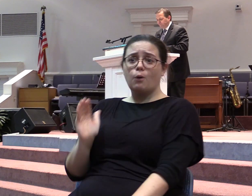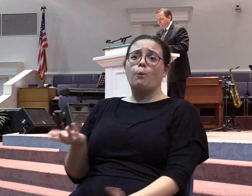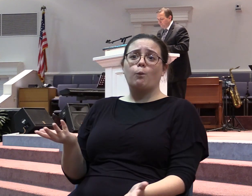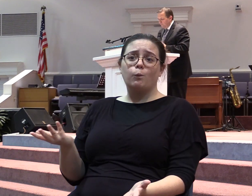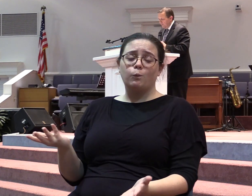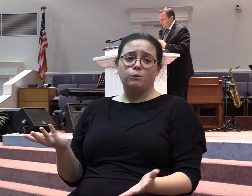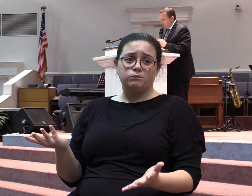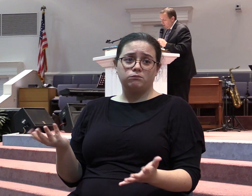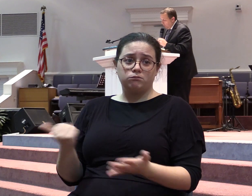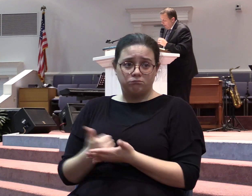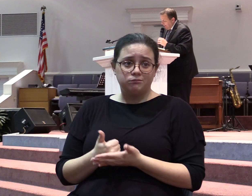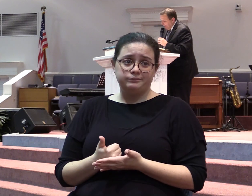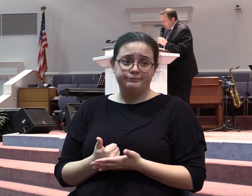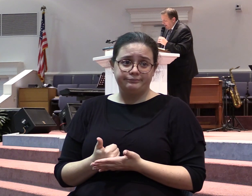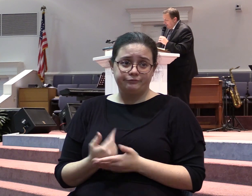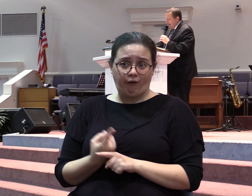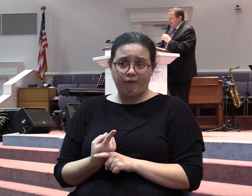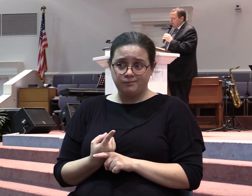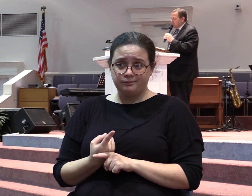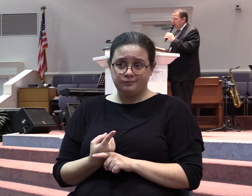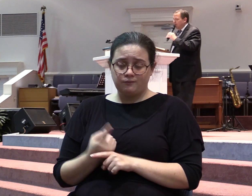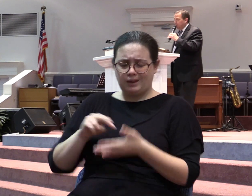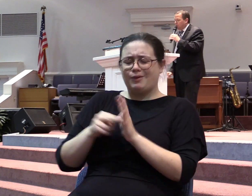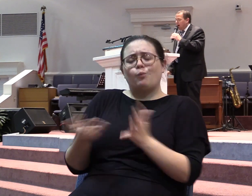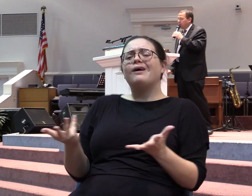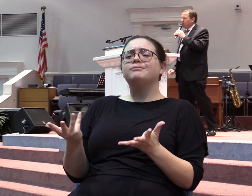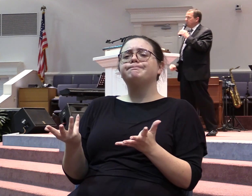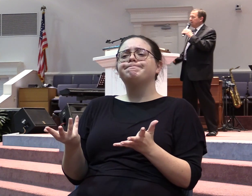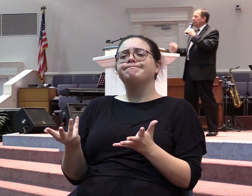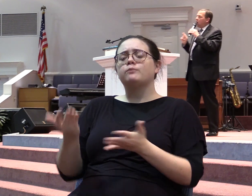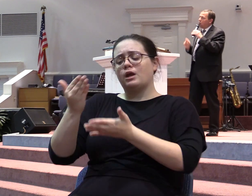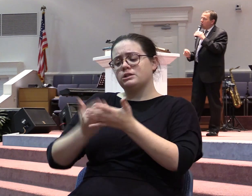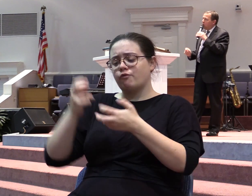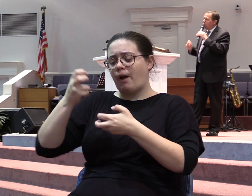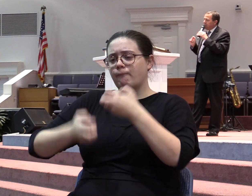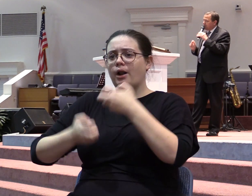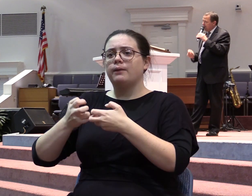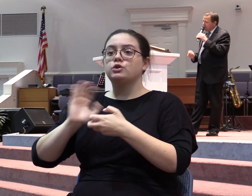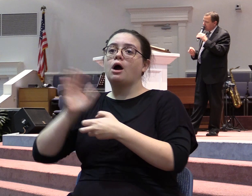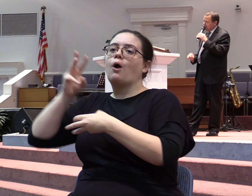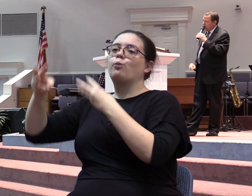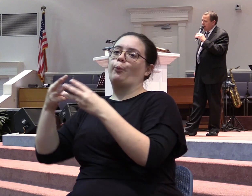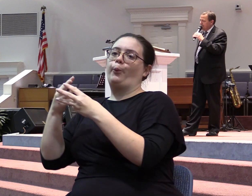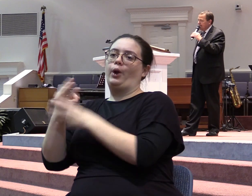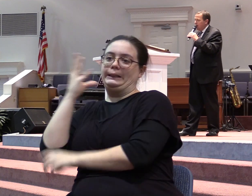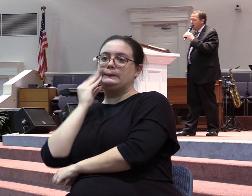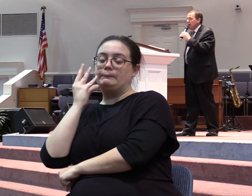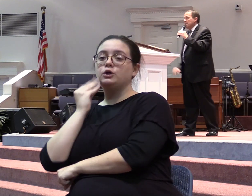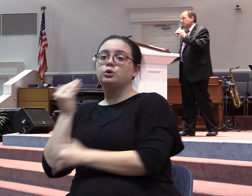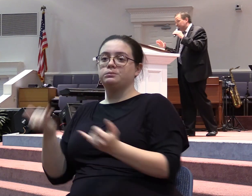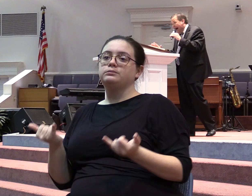That's right. It's true. What I mean by that is some of the problems that our world is facing right